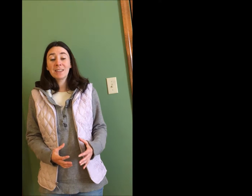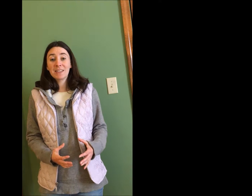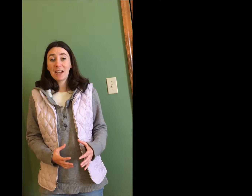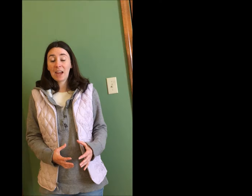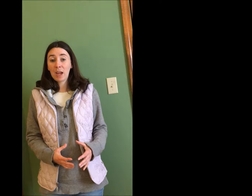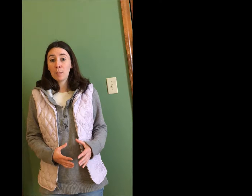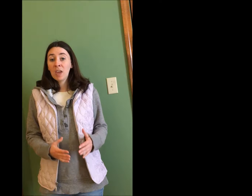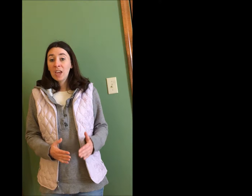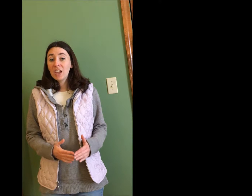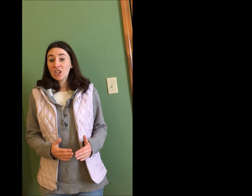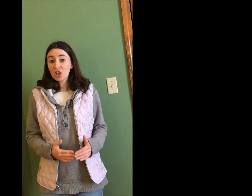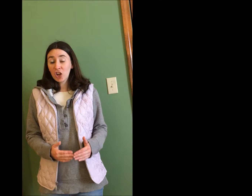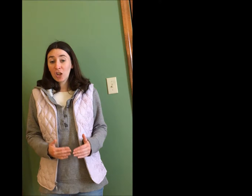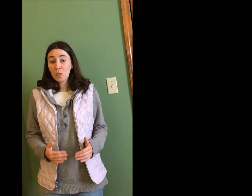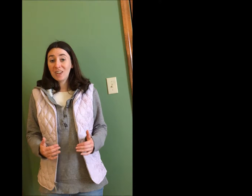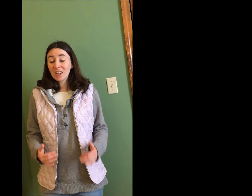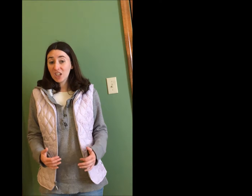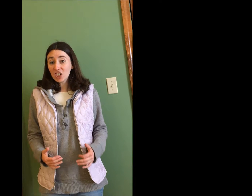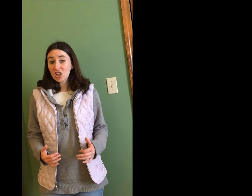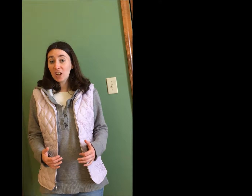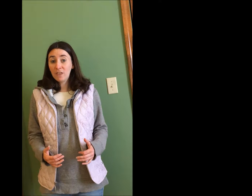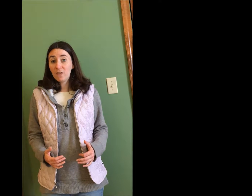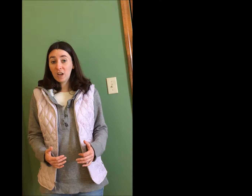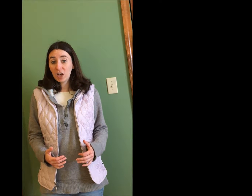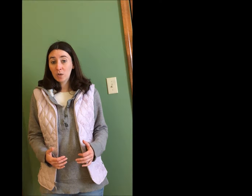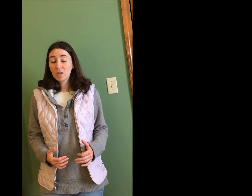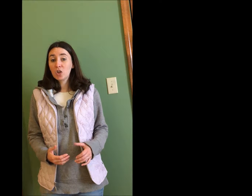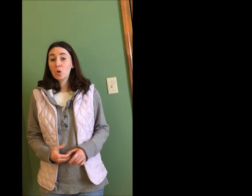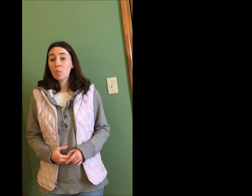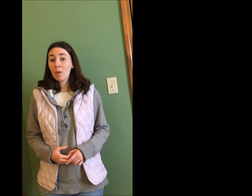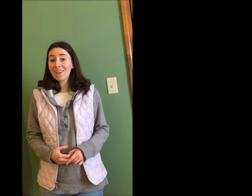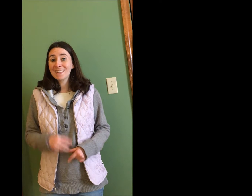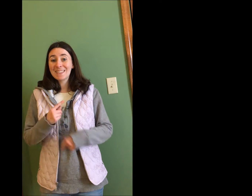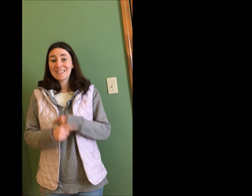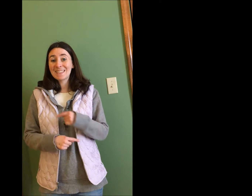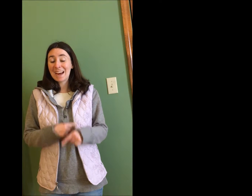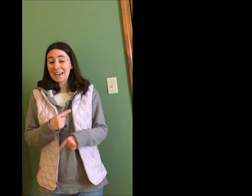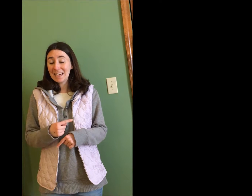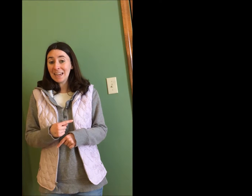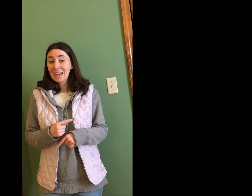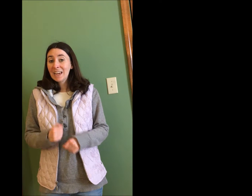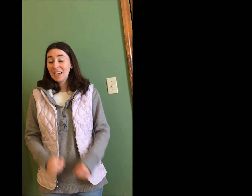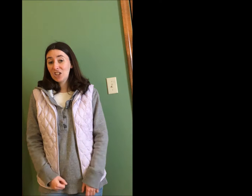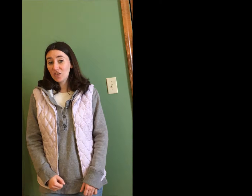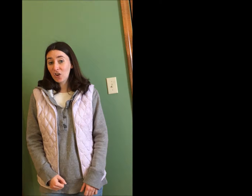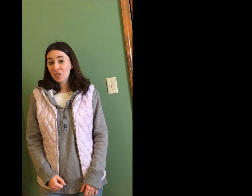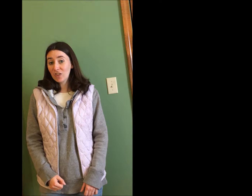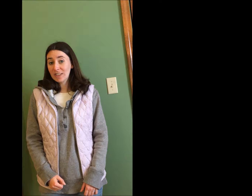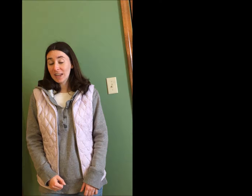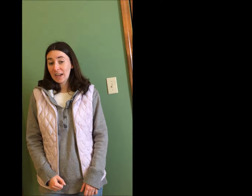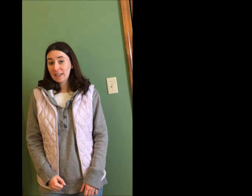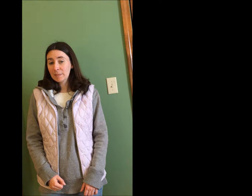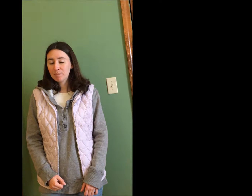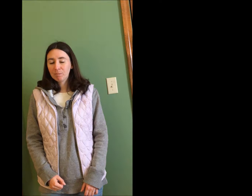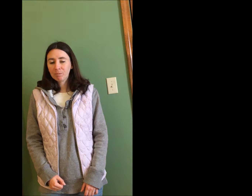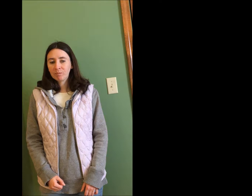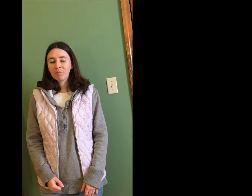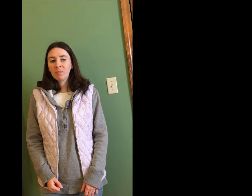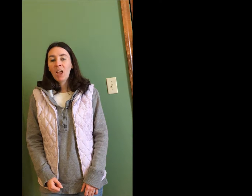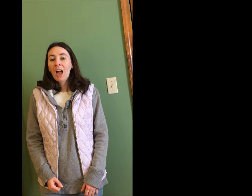practice time integrated within each of the videos so you can practice signing each of our different signs.